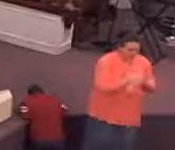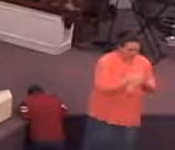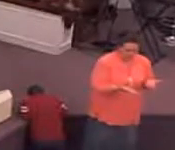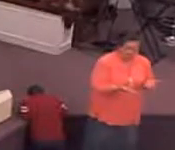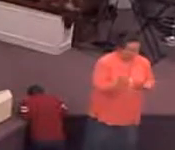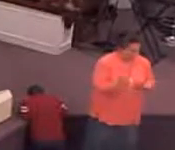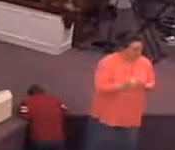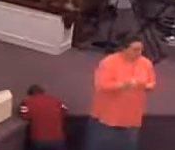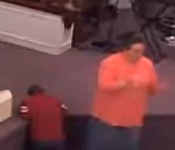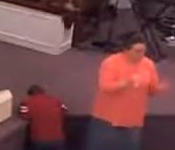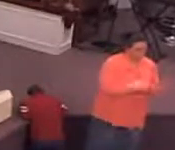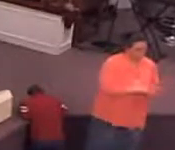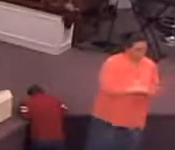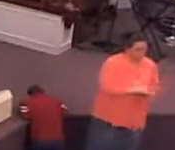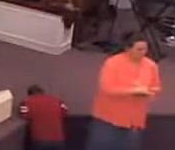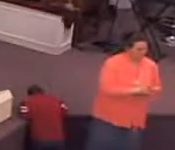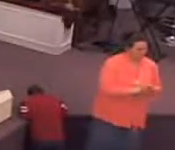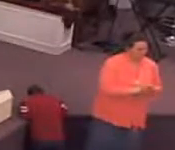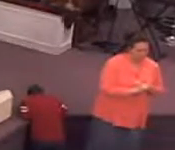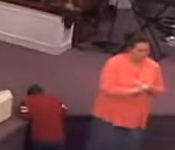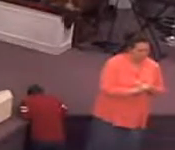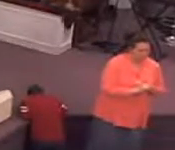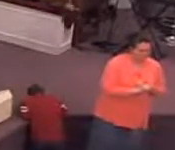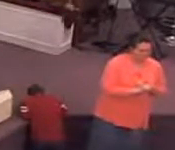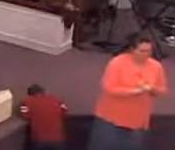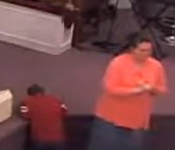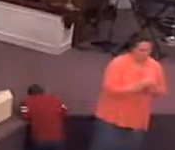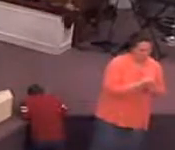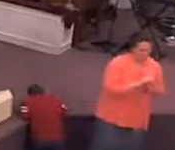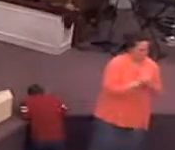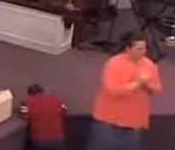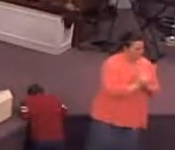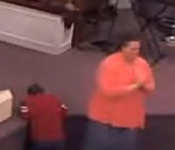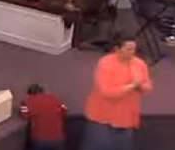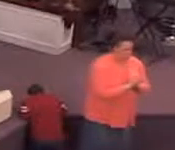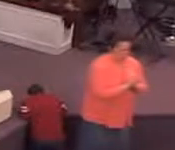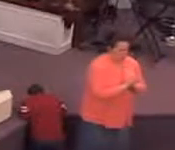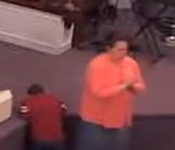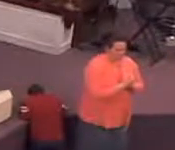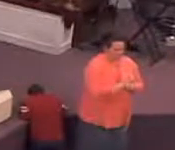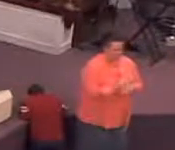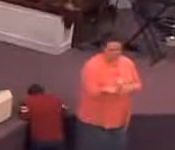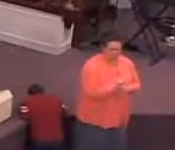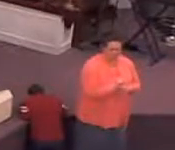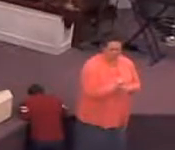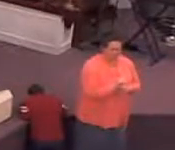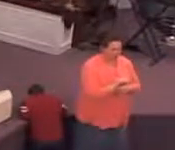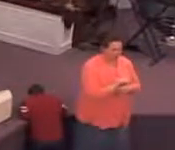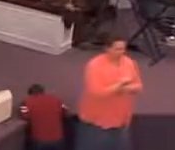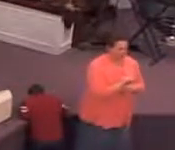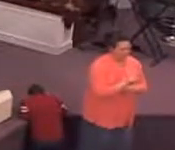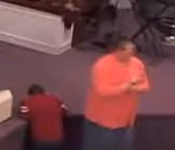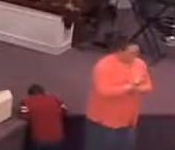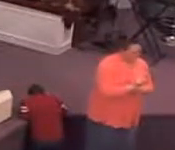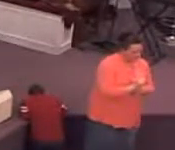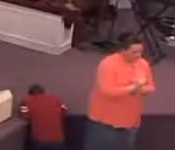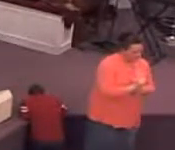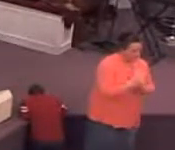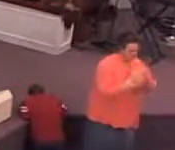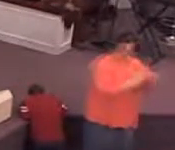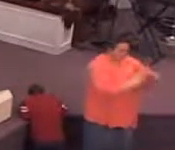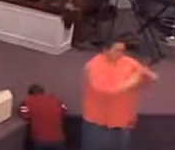We don't want a situation like Achan to keep the Pentecostals of St. Joseph from having a revival.